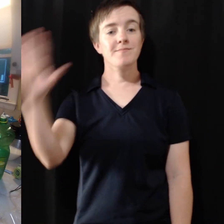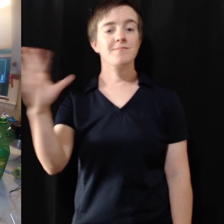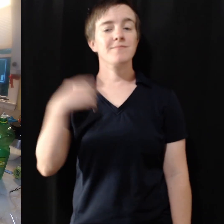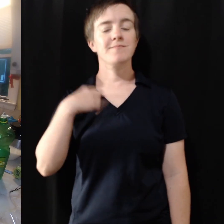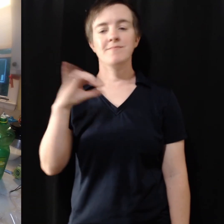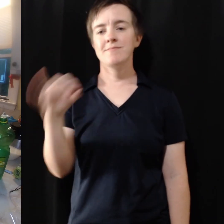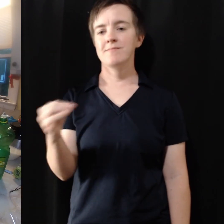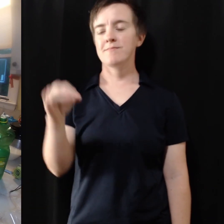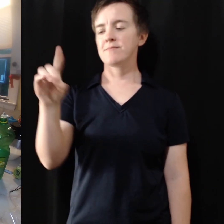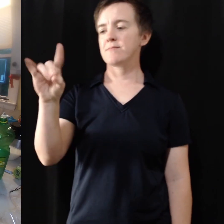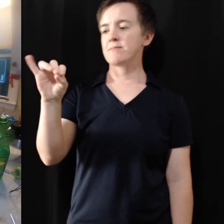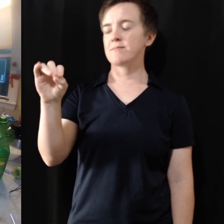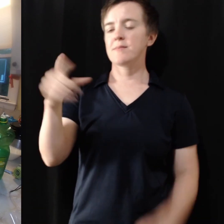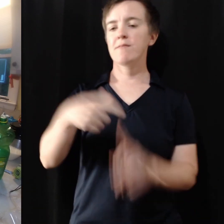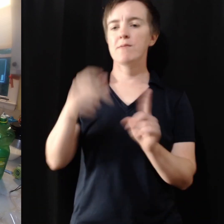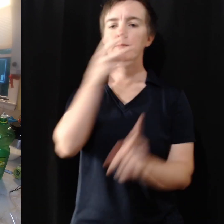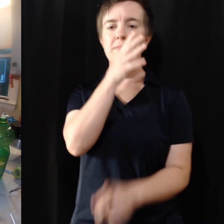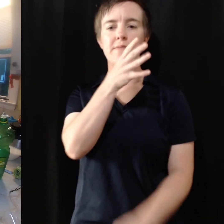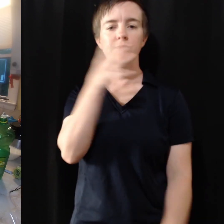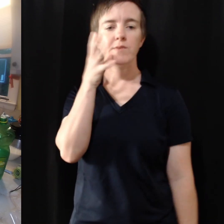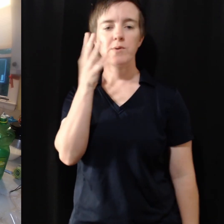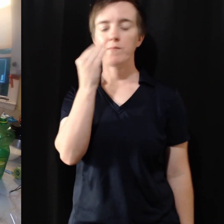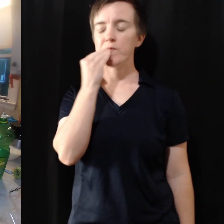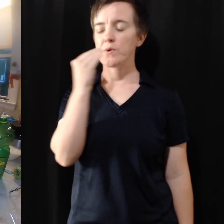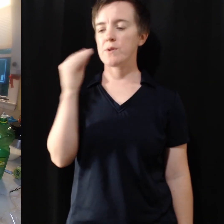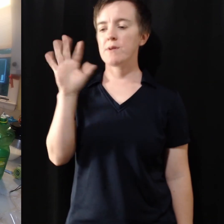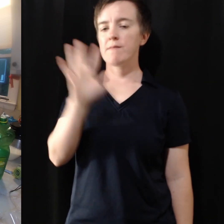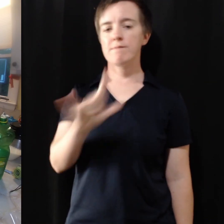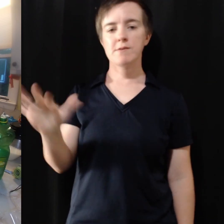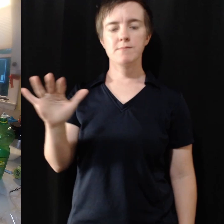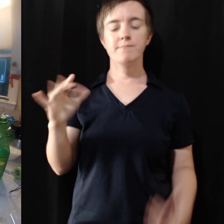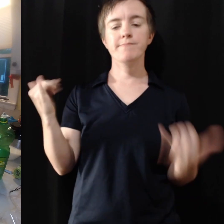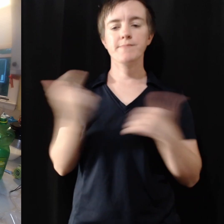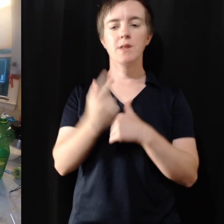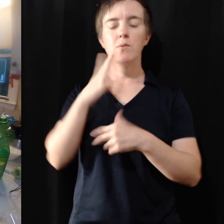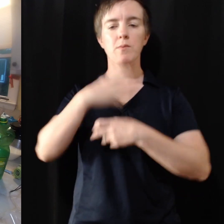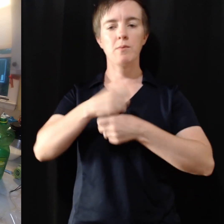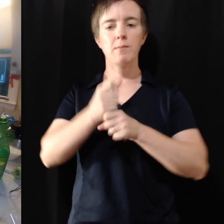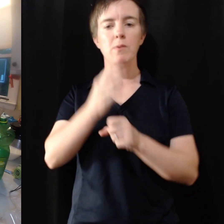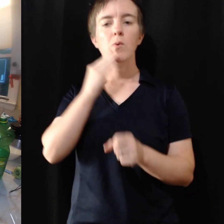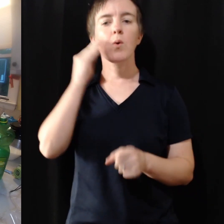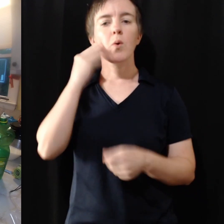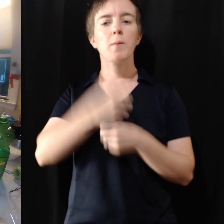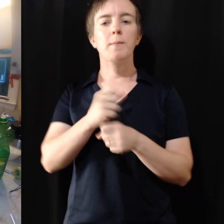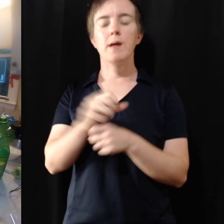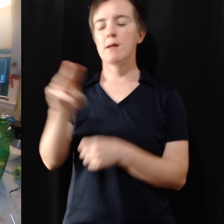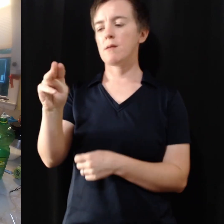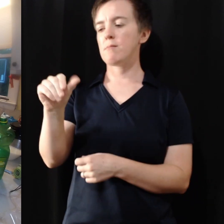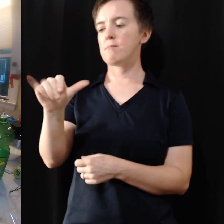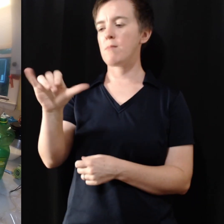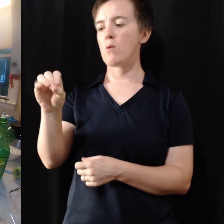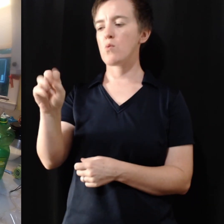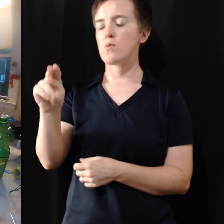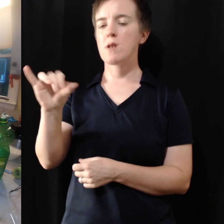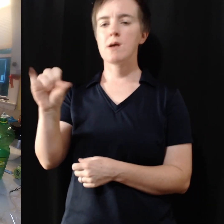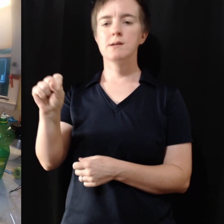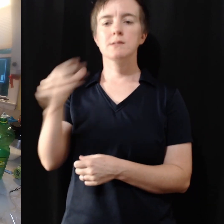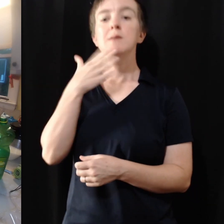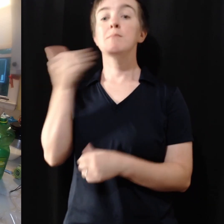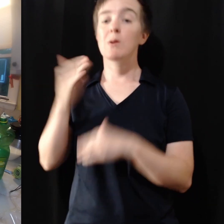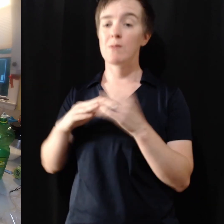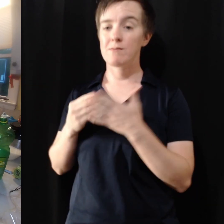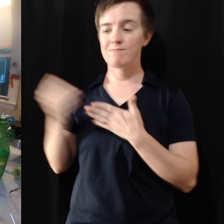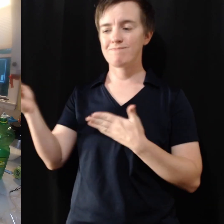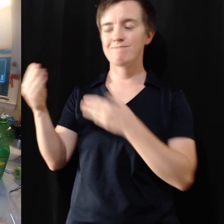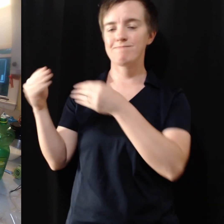Alright, hey guys, this is Jody from Farm Food and Fingerspelling. We're going to do mayonnaise today, homemade mayonnaise. It's much better than store-bought.